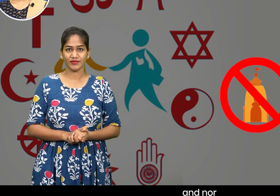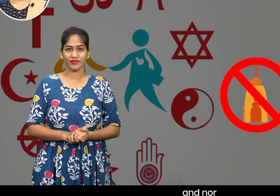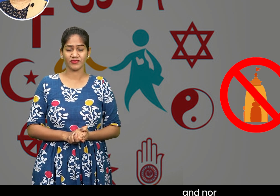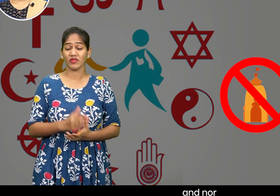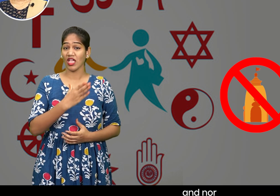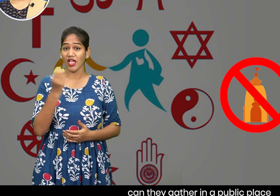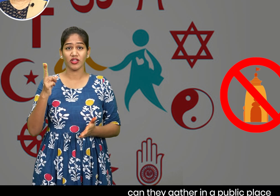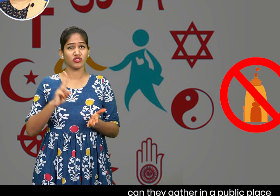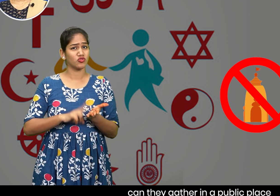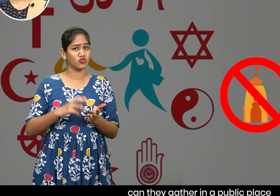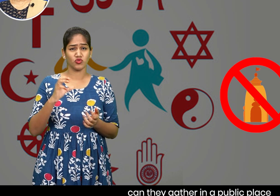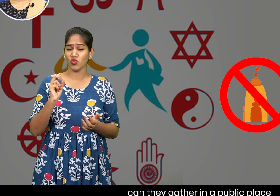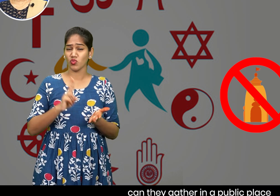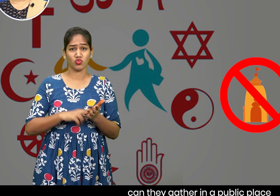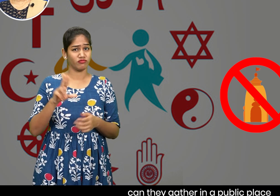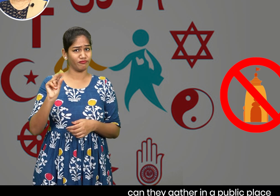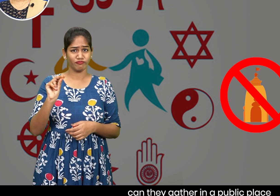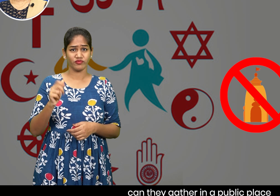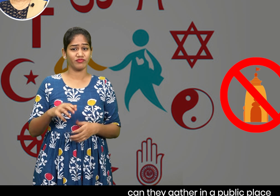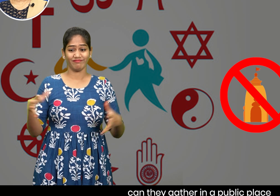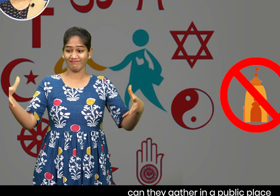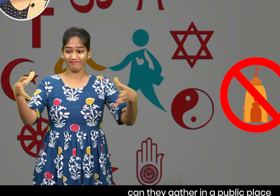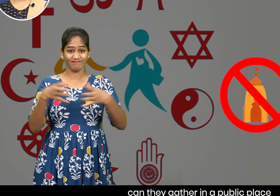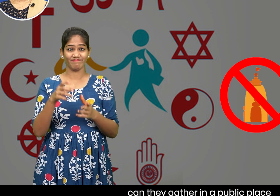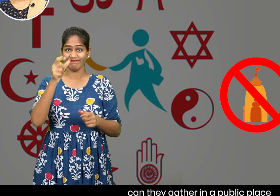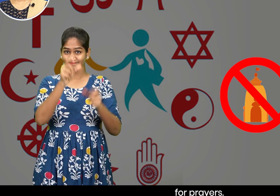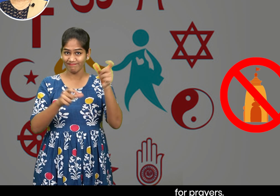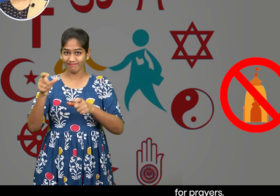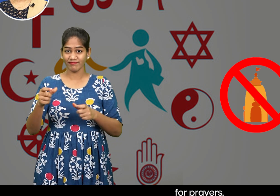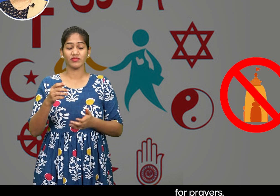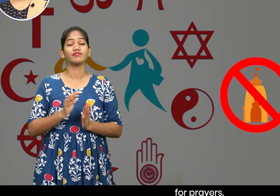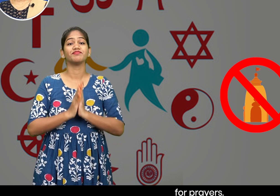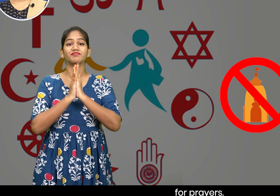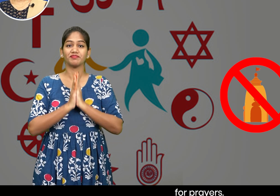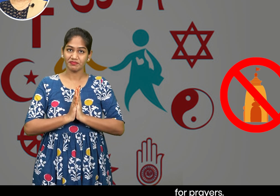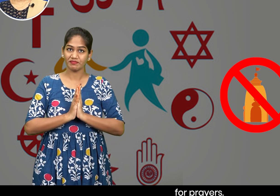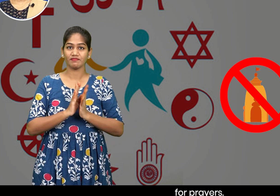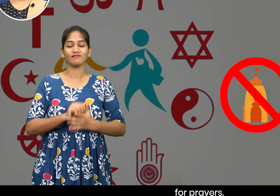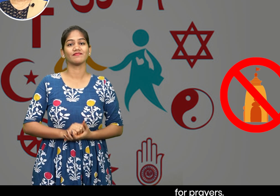And nor can they gather in a public place for prayers.